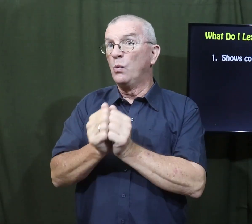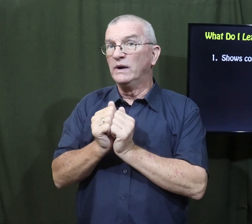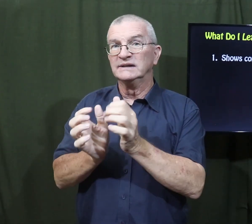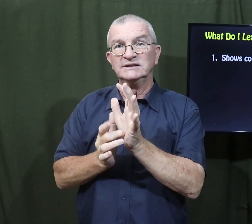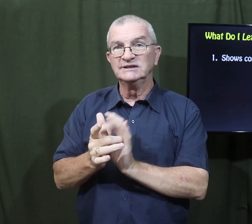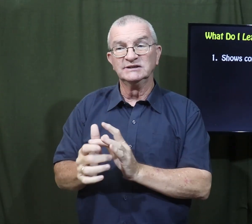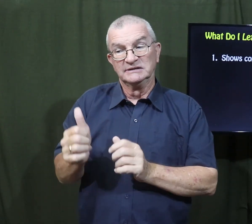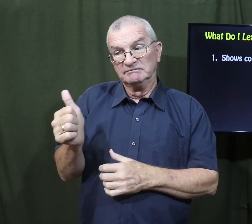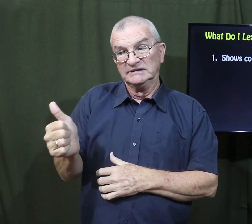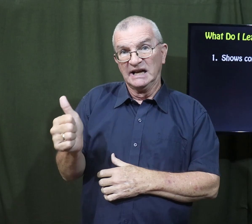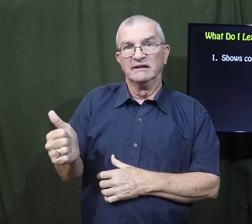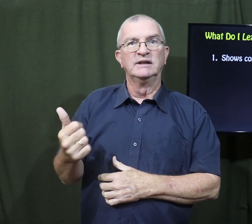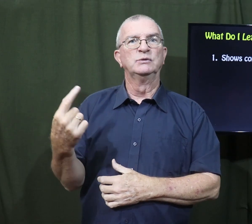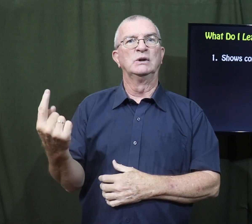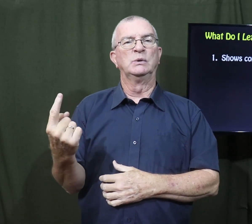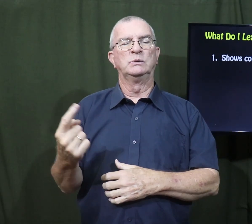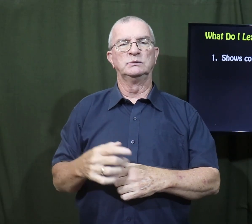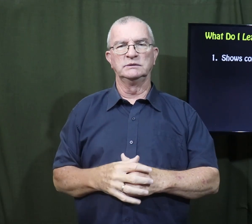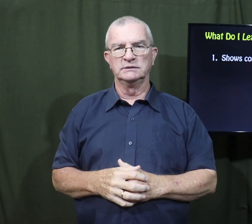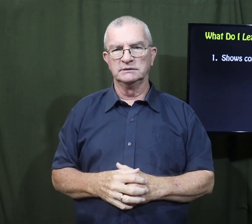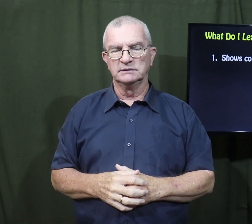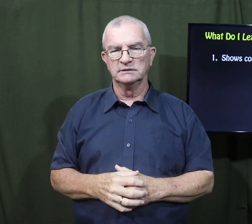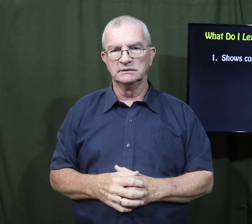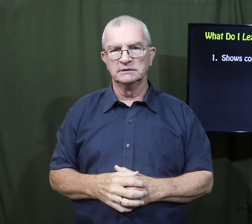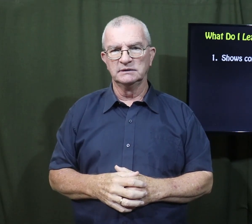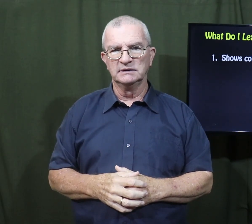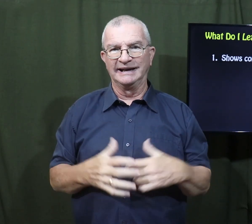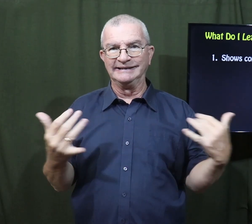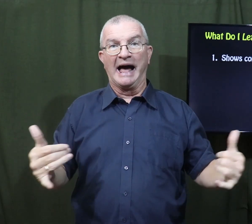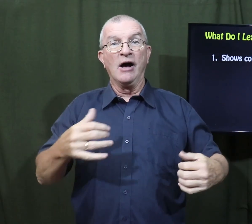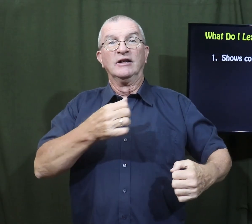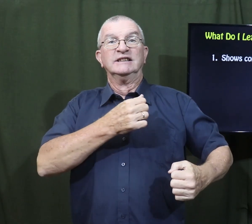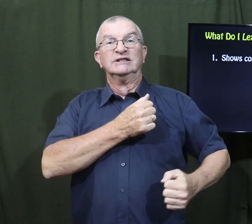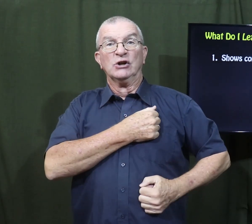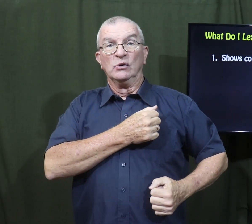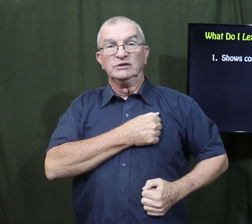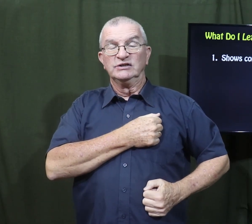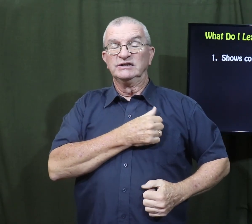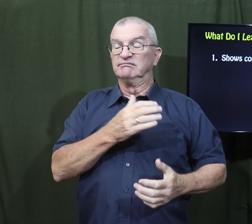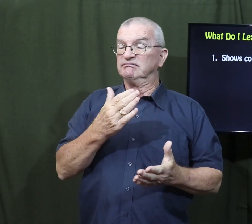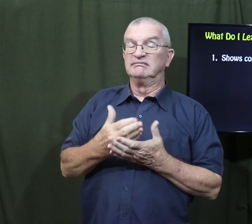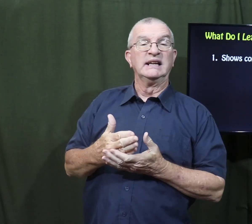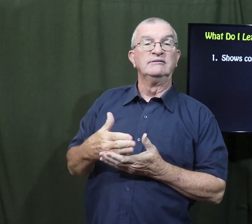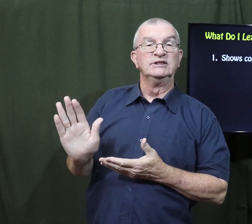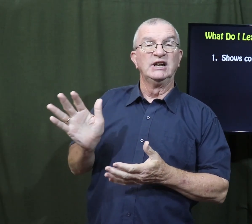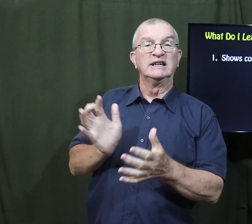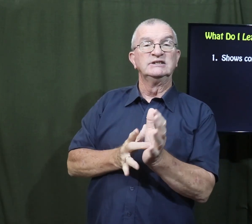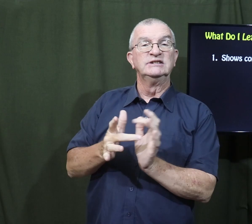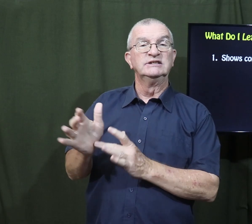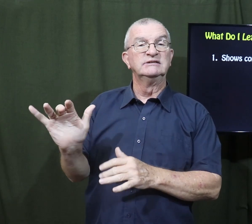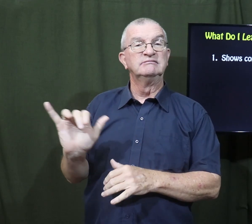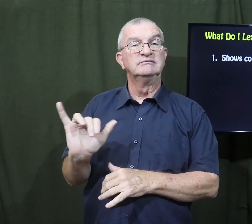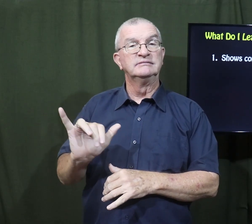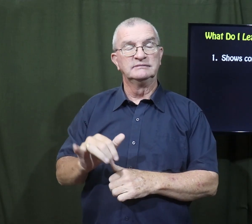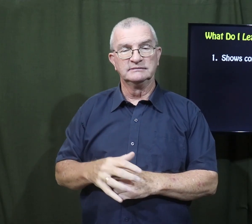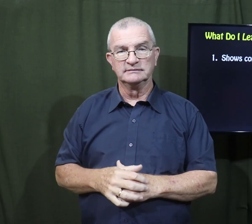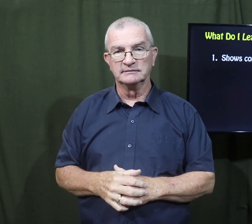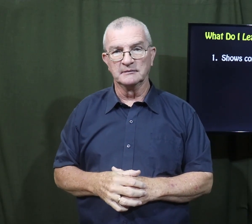was no lawyer with him. It was just Jesus himself alone. And now the soldiers also reject